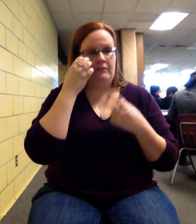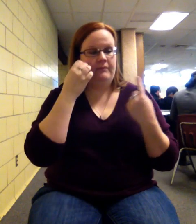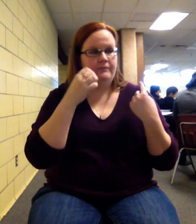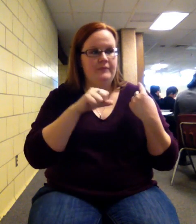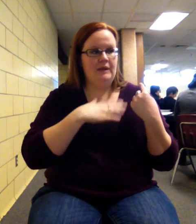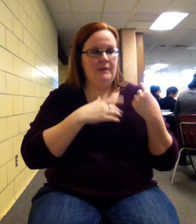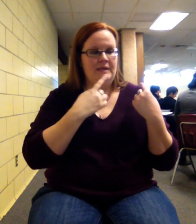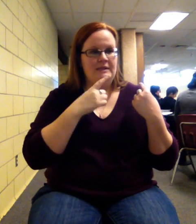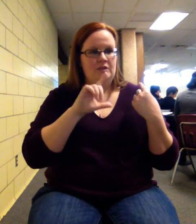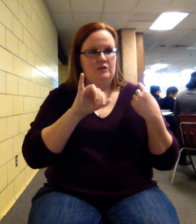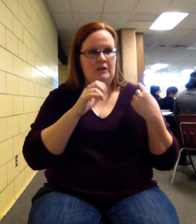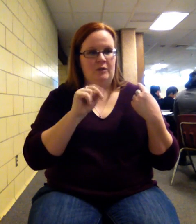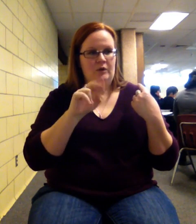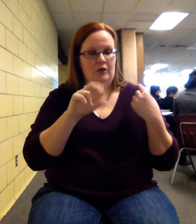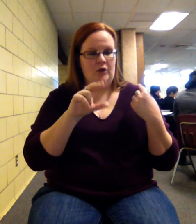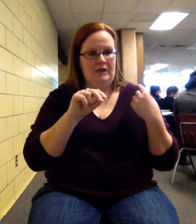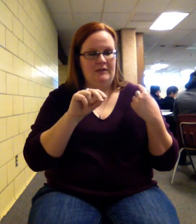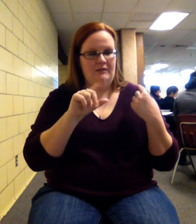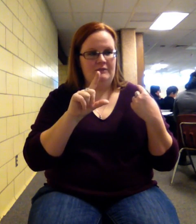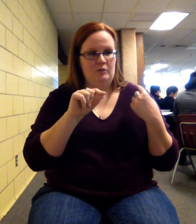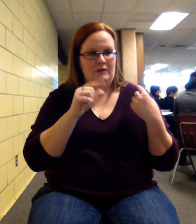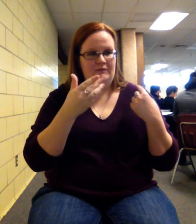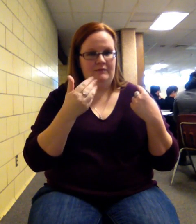January 30th. Of 2015? Yes. That's the column you use.